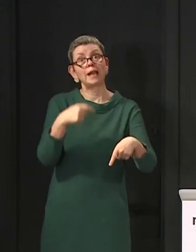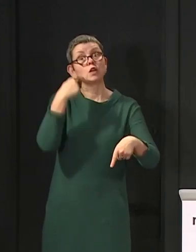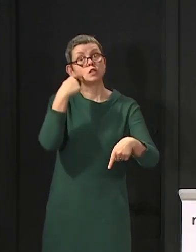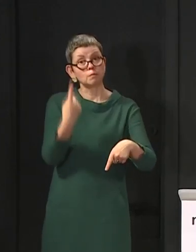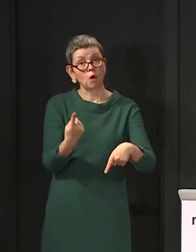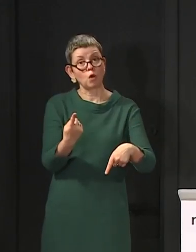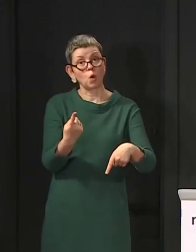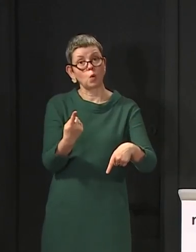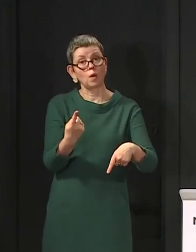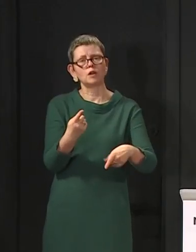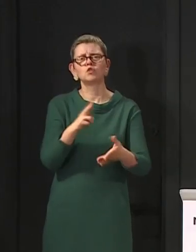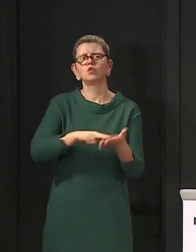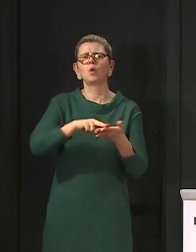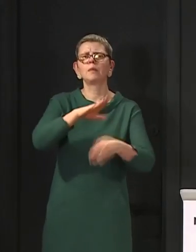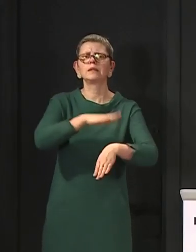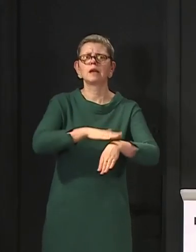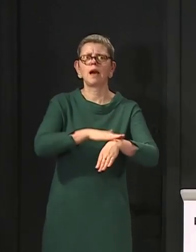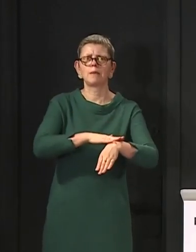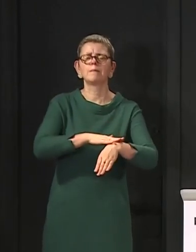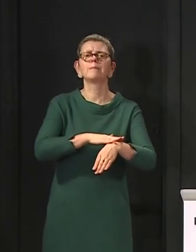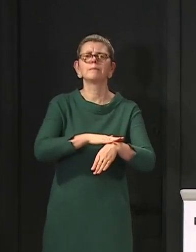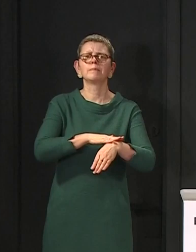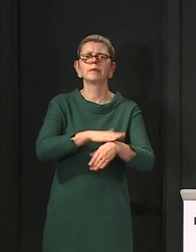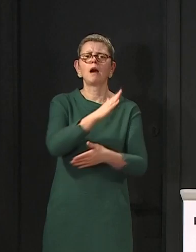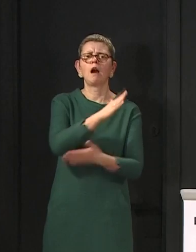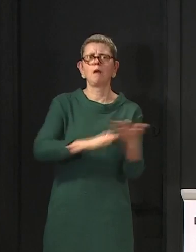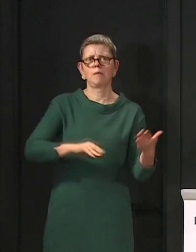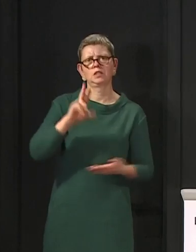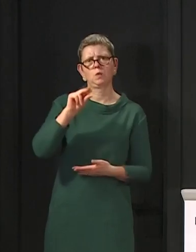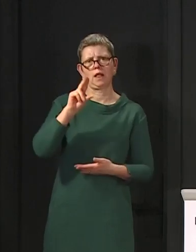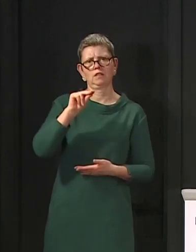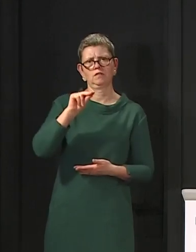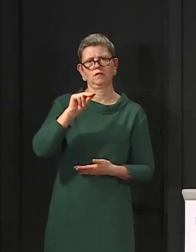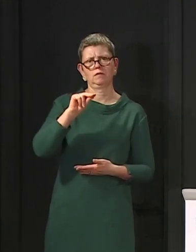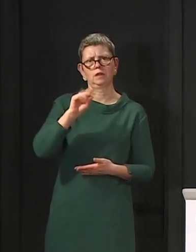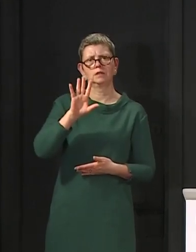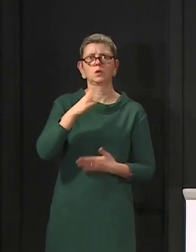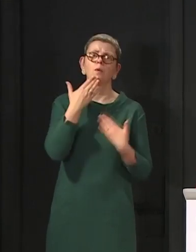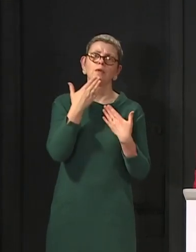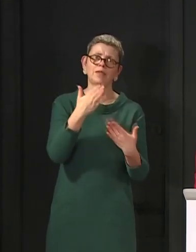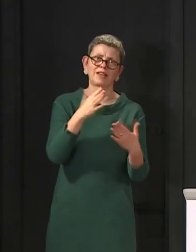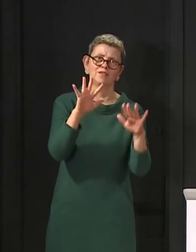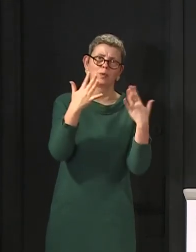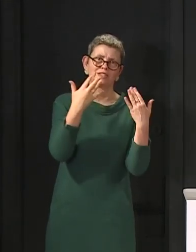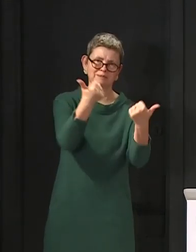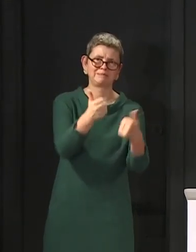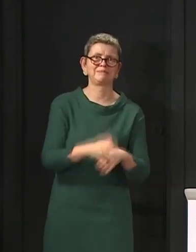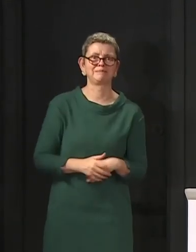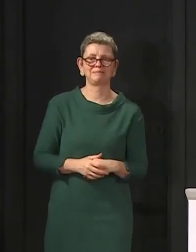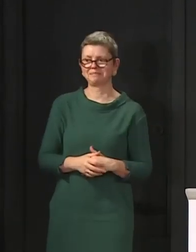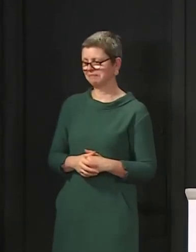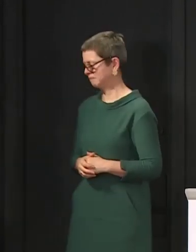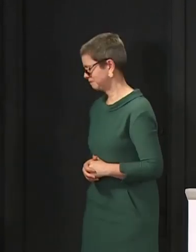tomorrow at the normal time tomorrow of 12:30. And in the meantime, thank you all very much for joining us.